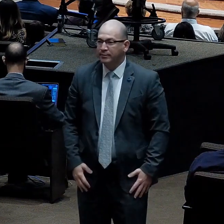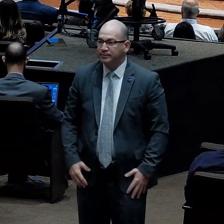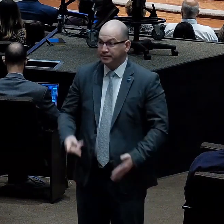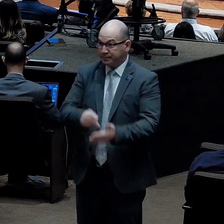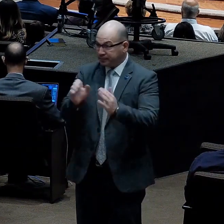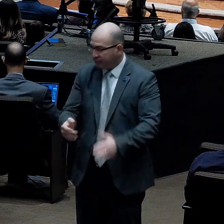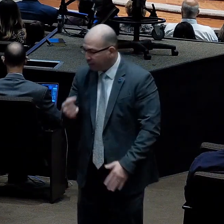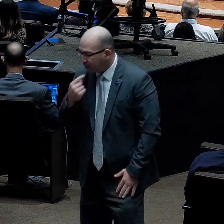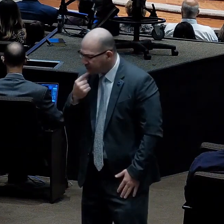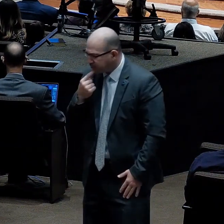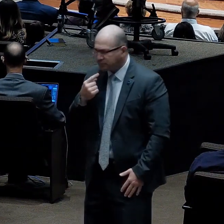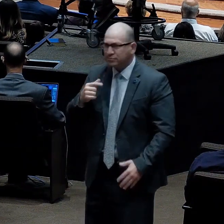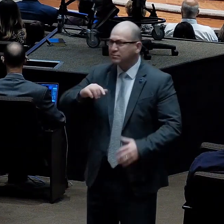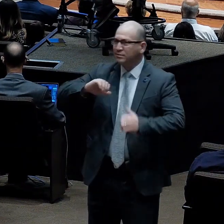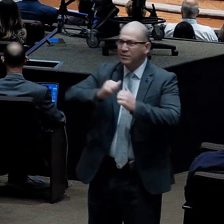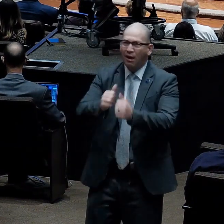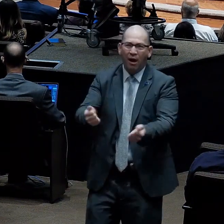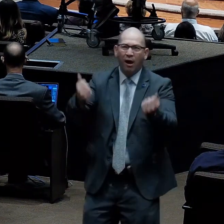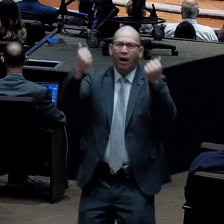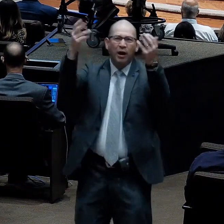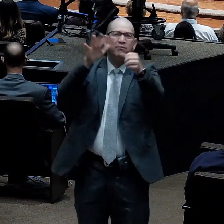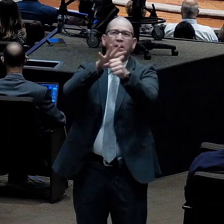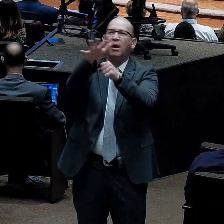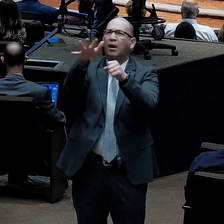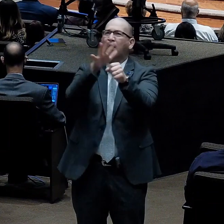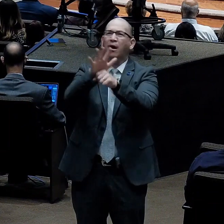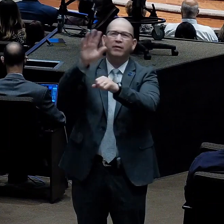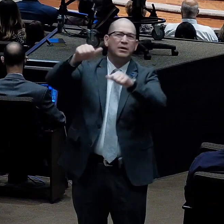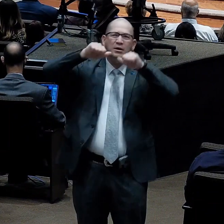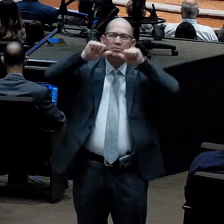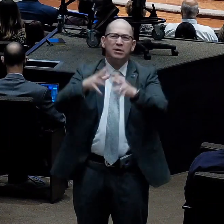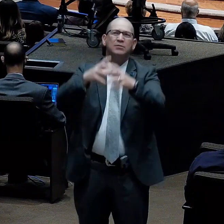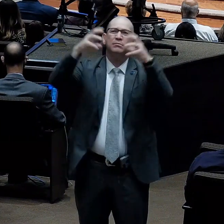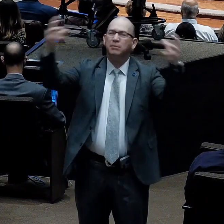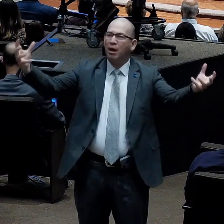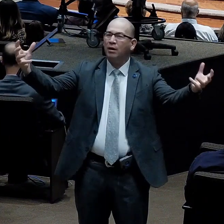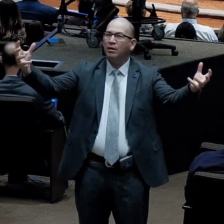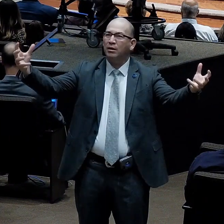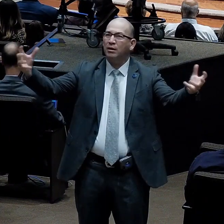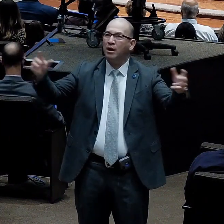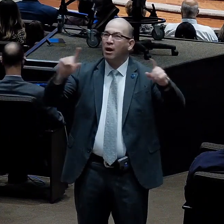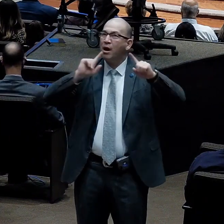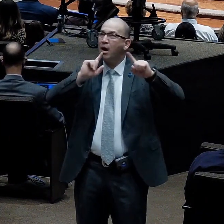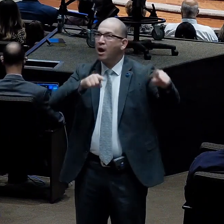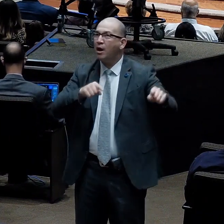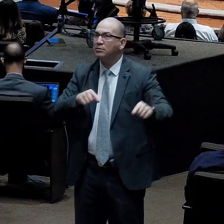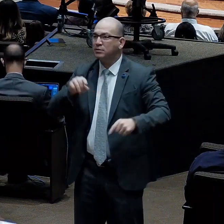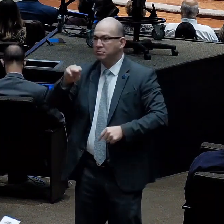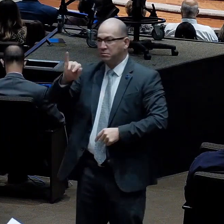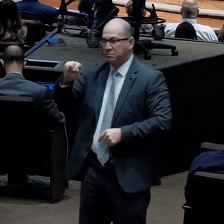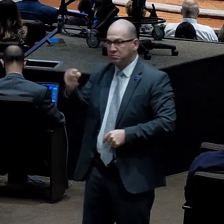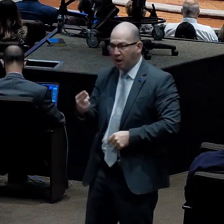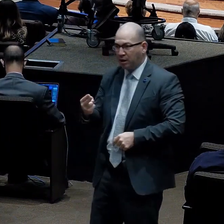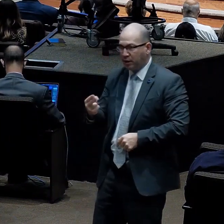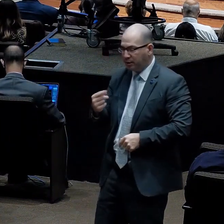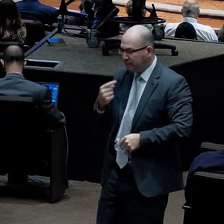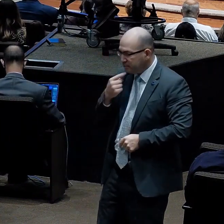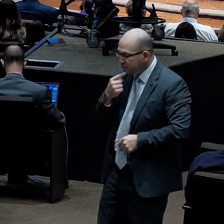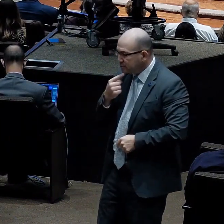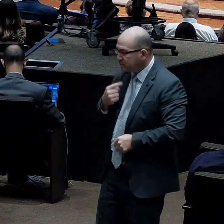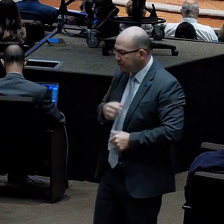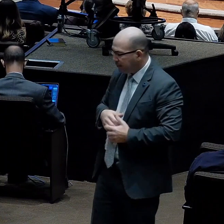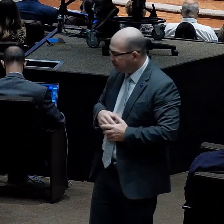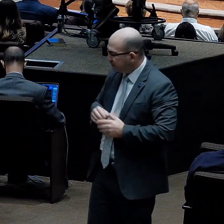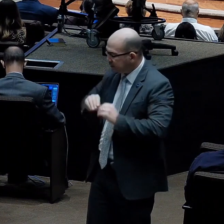can I render unto the Lord for his many benefits to me? And the answer that Micah gives in Micah chapter 6 is stated so